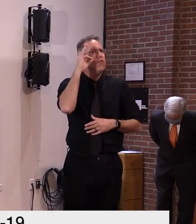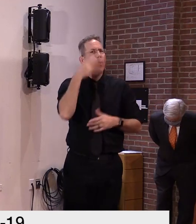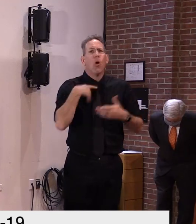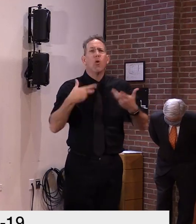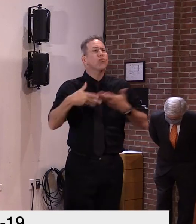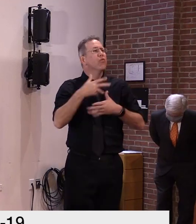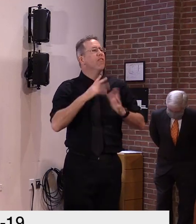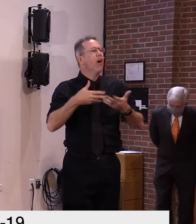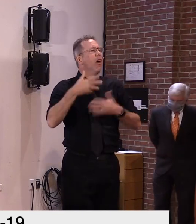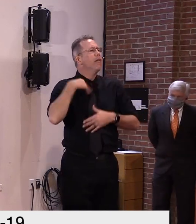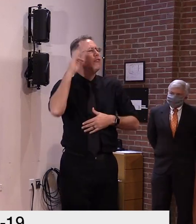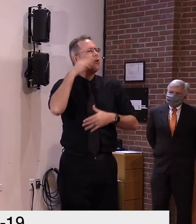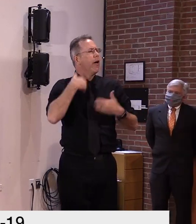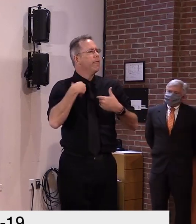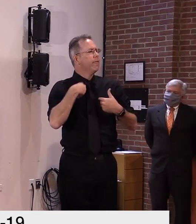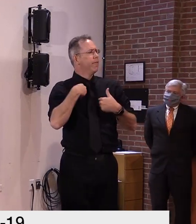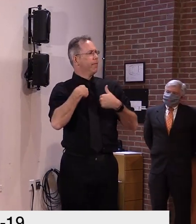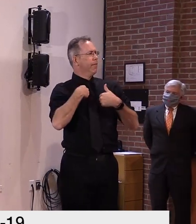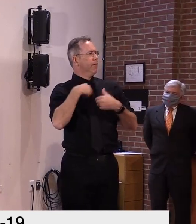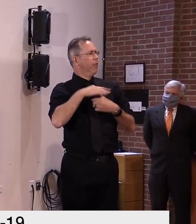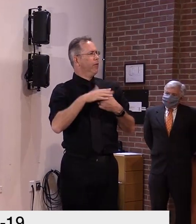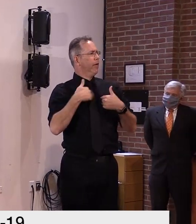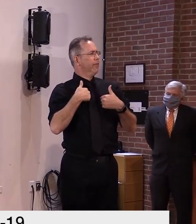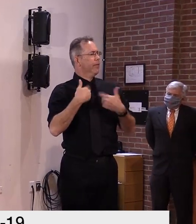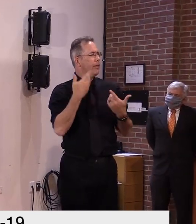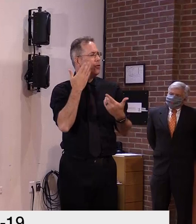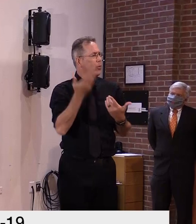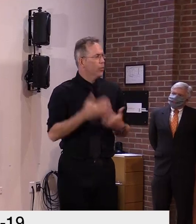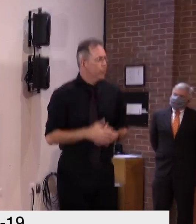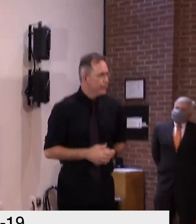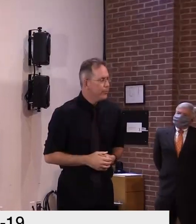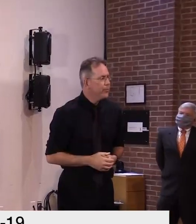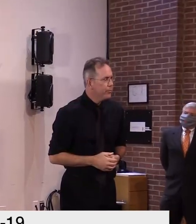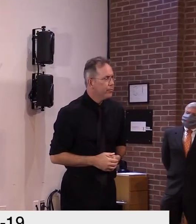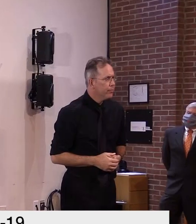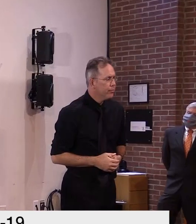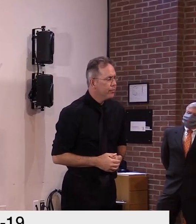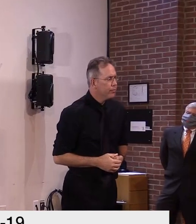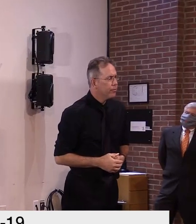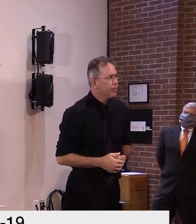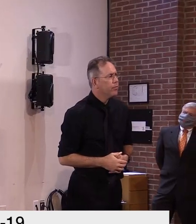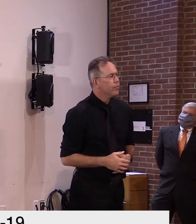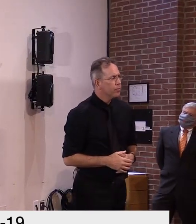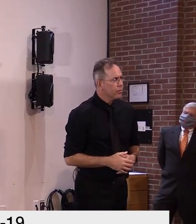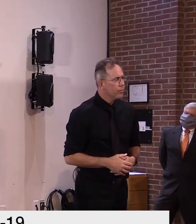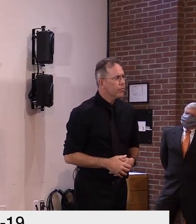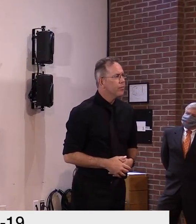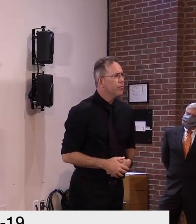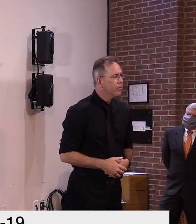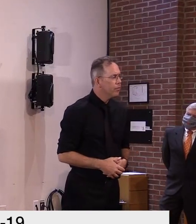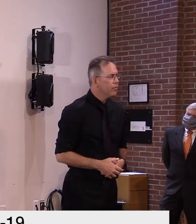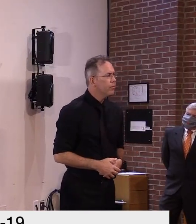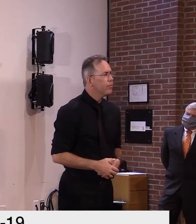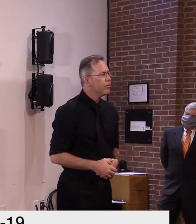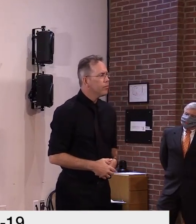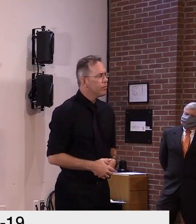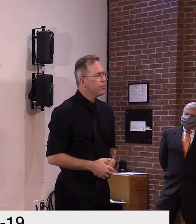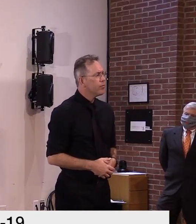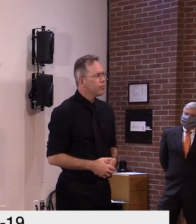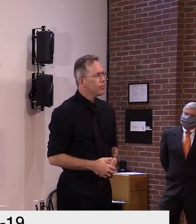virus. I will say that the number of tests we've done is in the